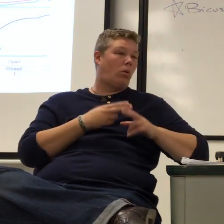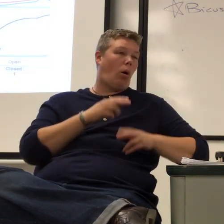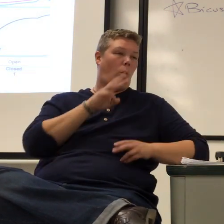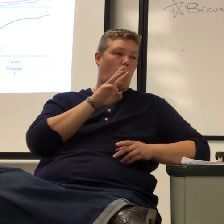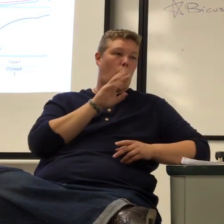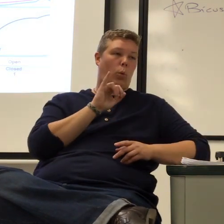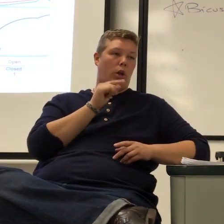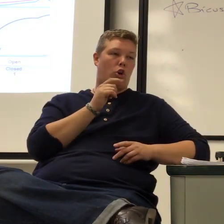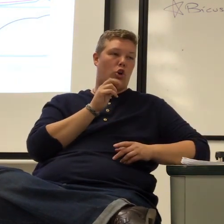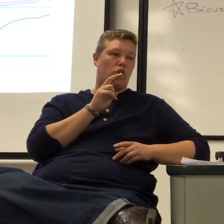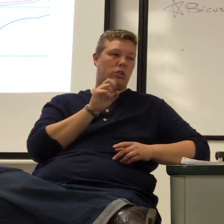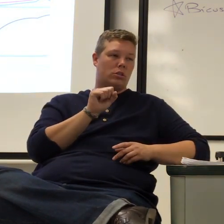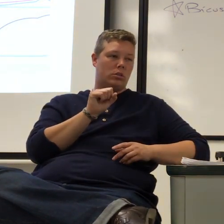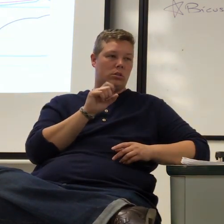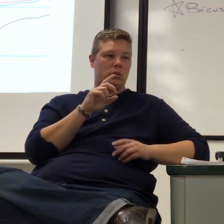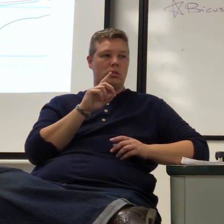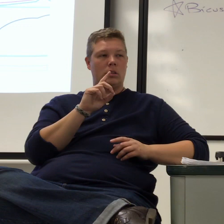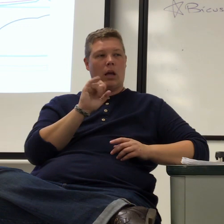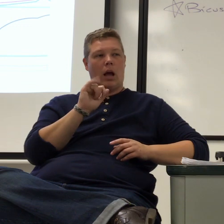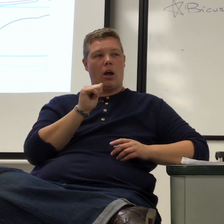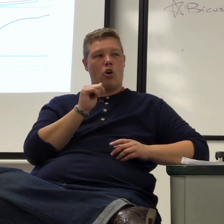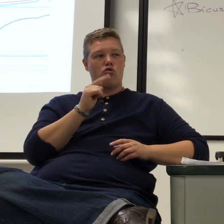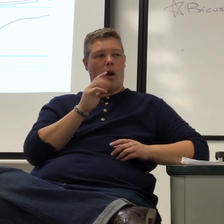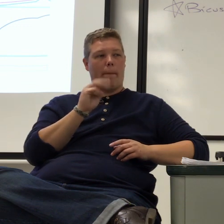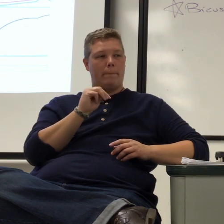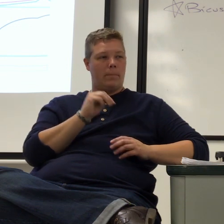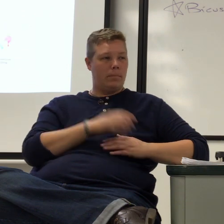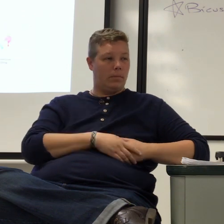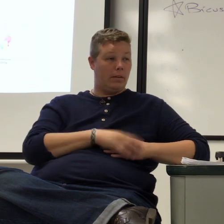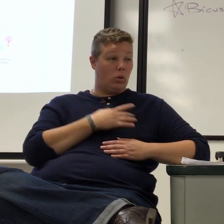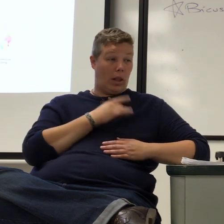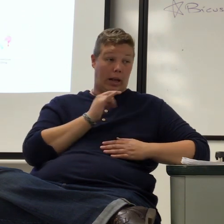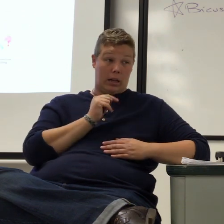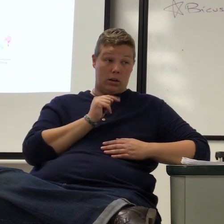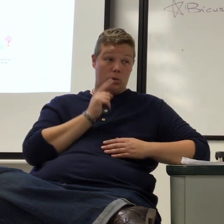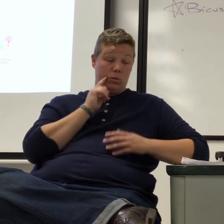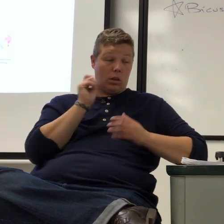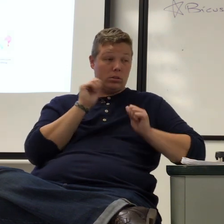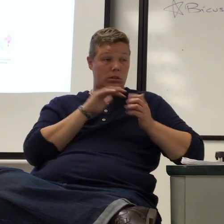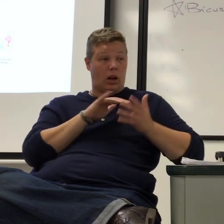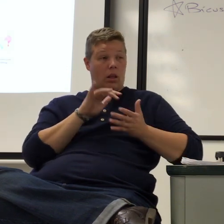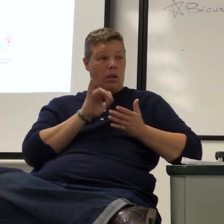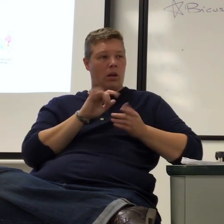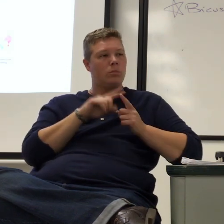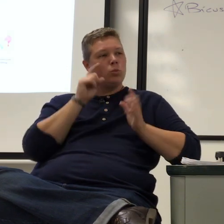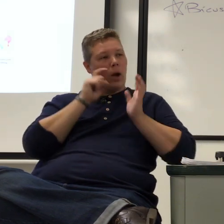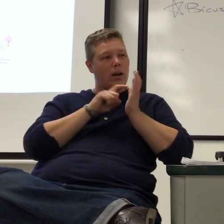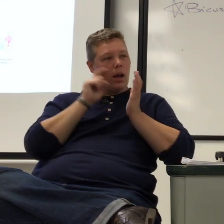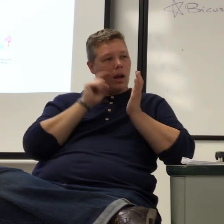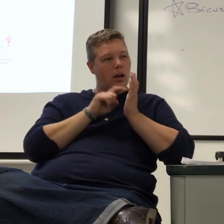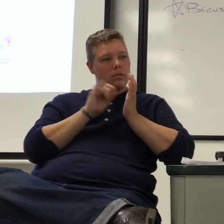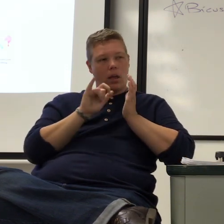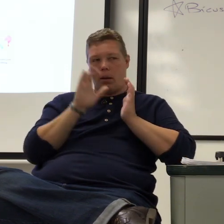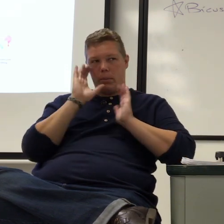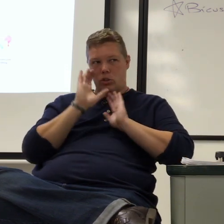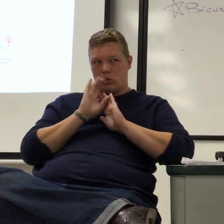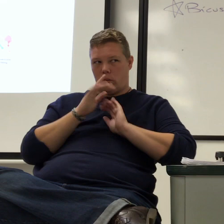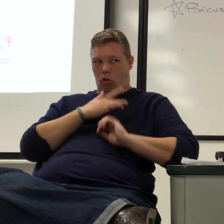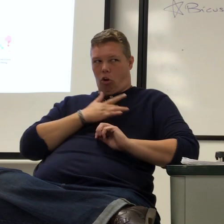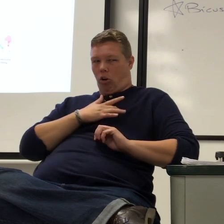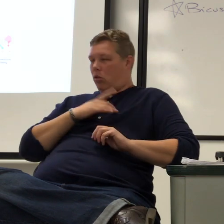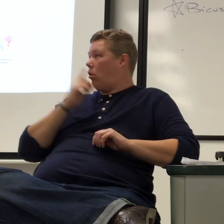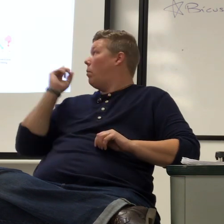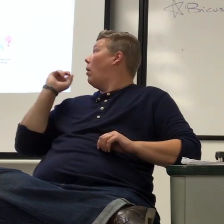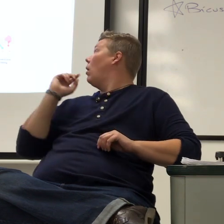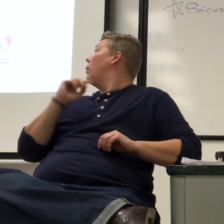from in the book. There's a blank one you can study, and do you recognize those heart pictures on the bottom? I kind of blew those